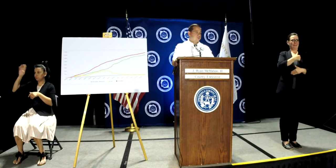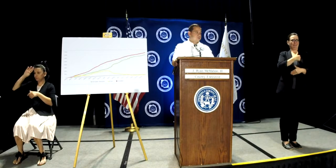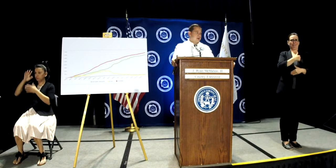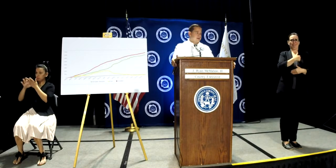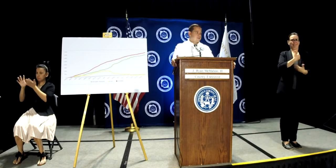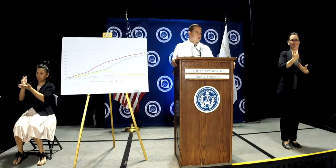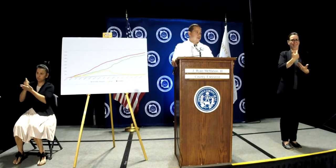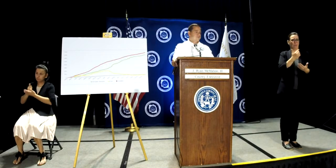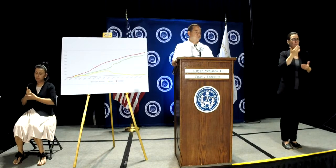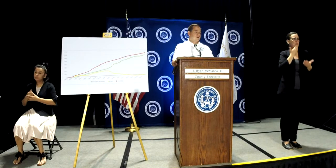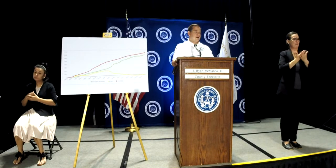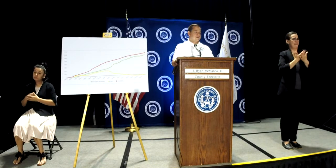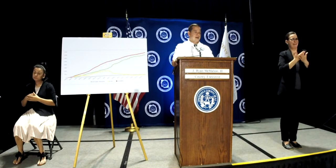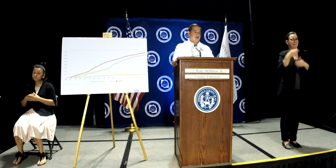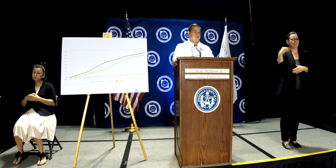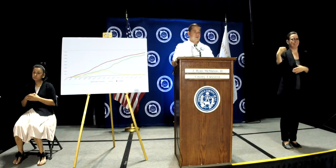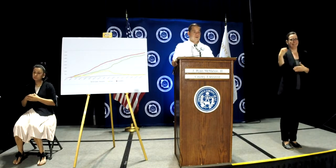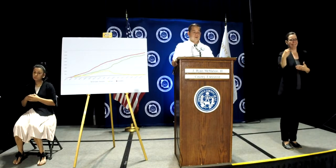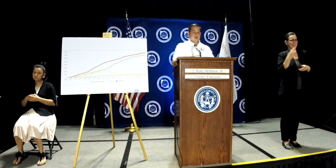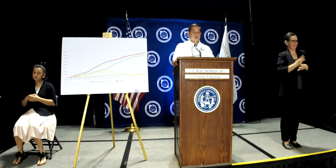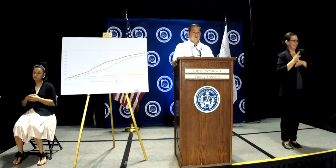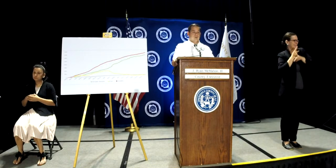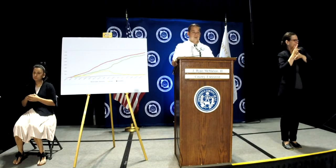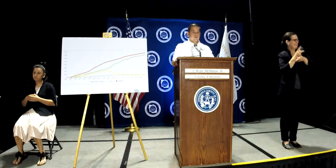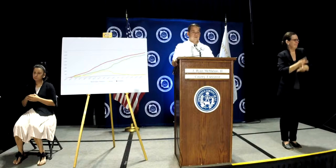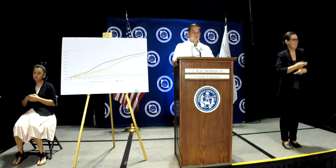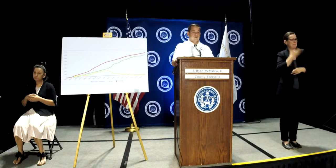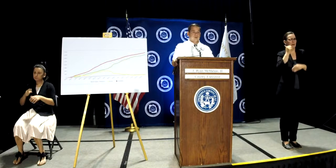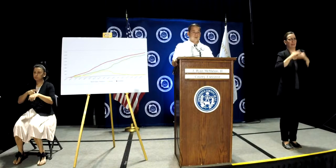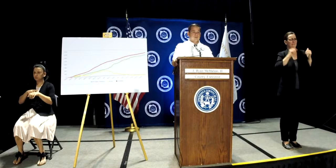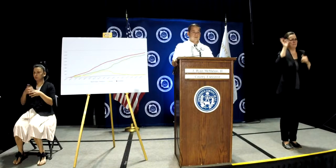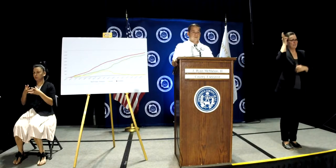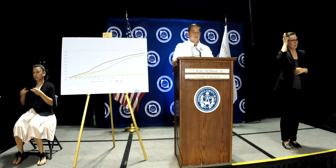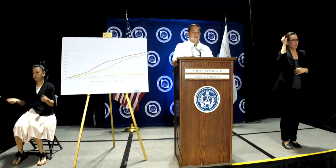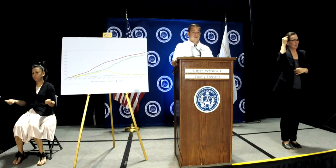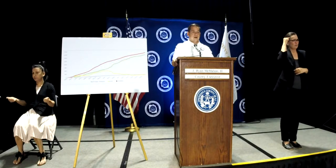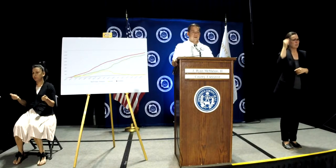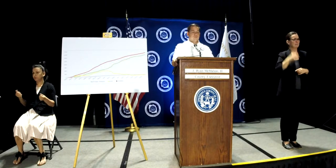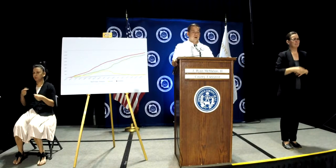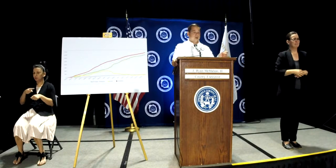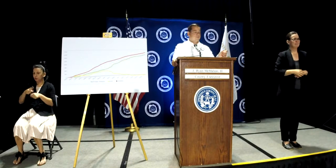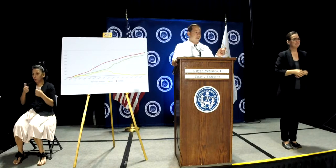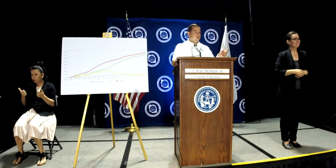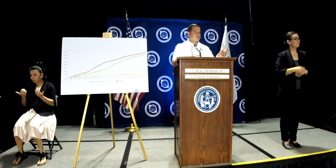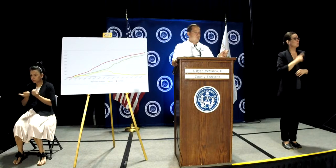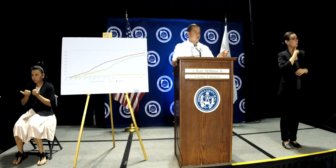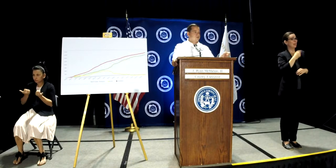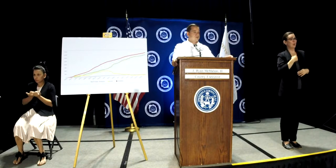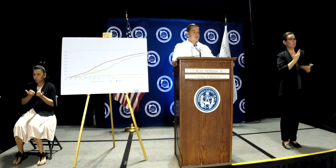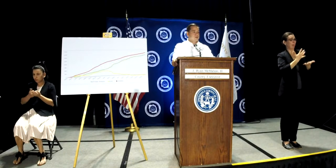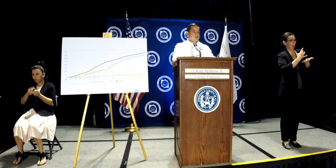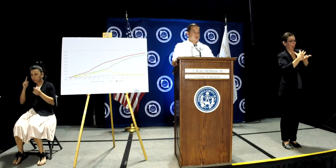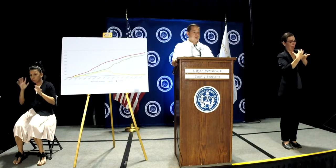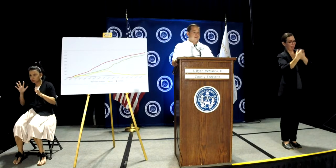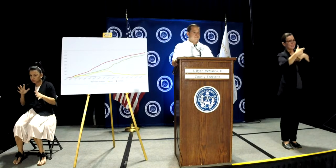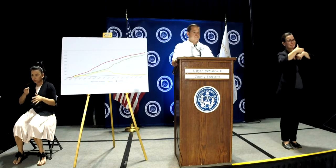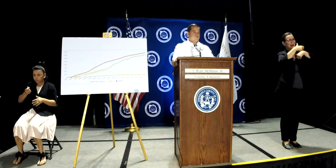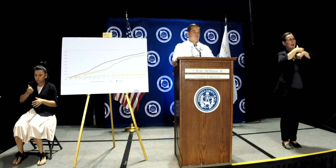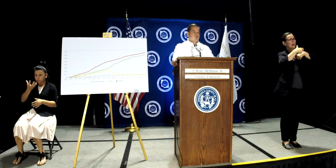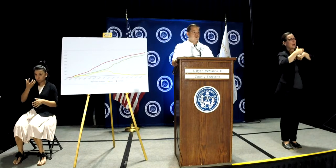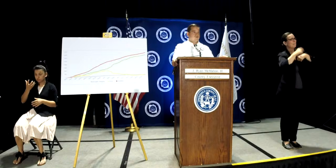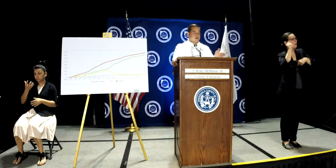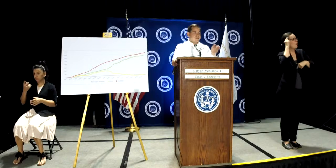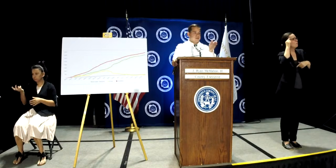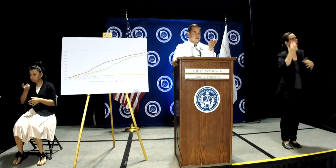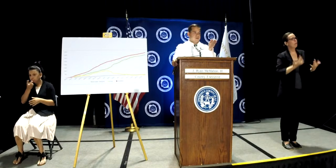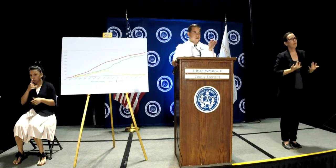where this lies today. We're out of time, and we need to find money to balance our budget.